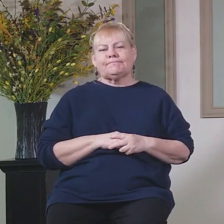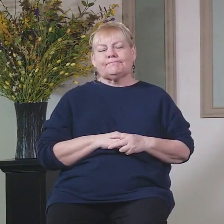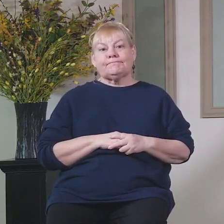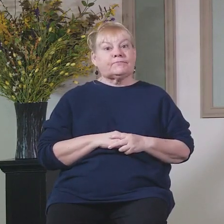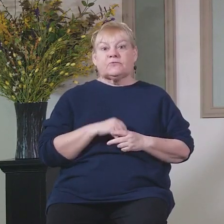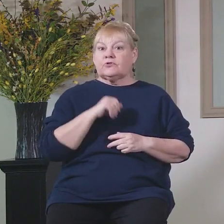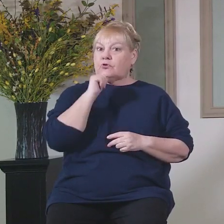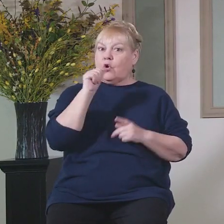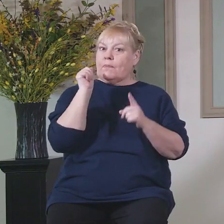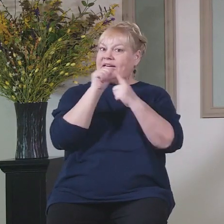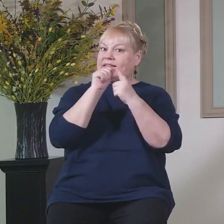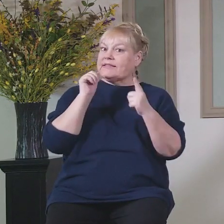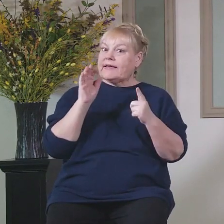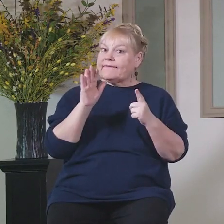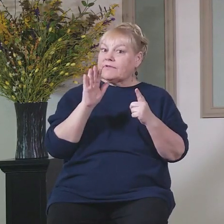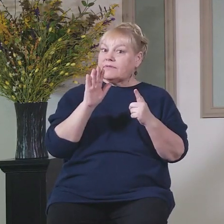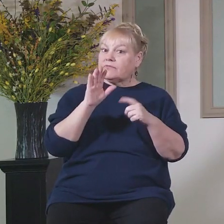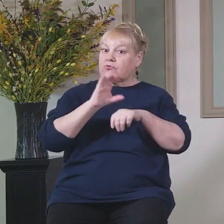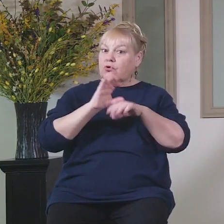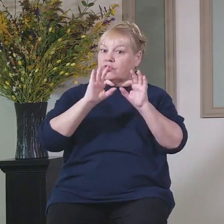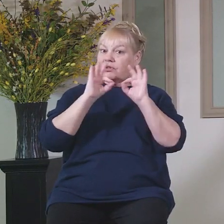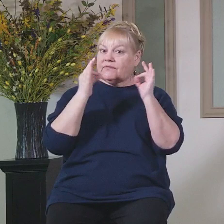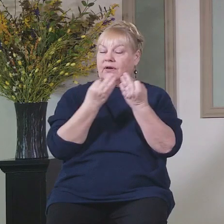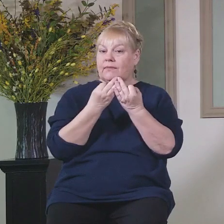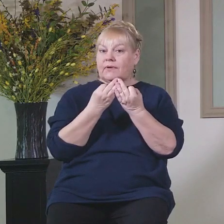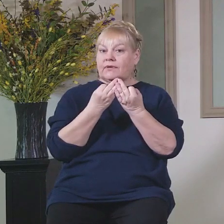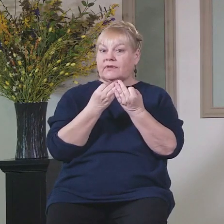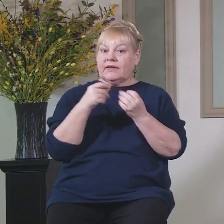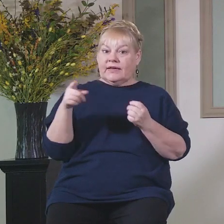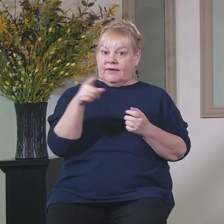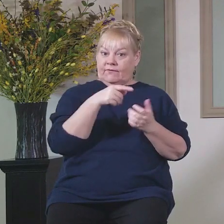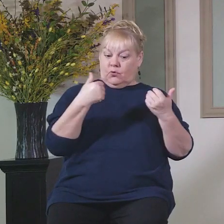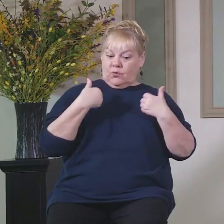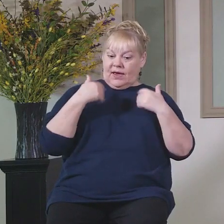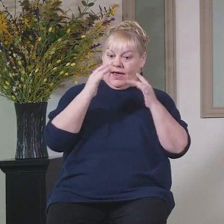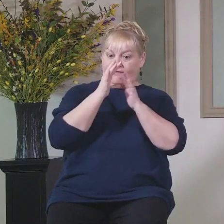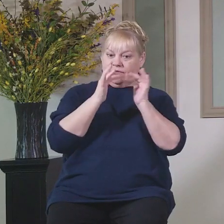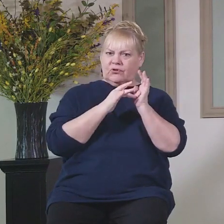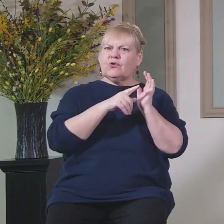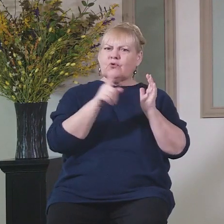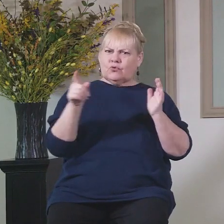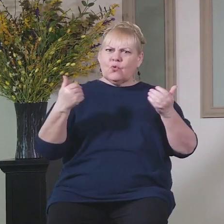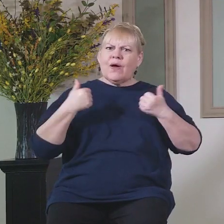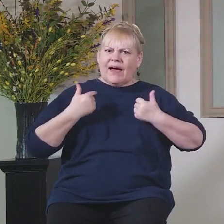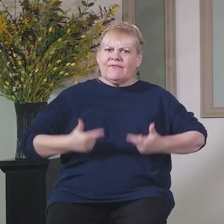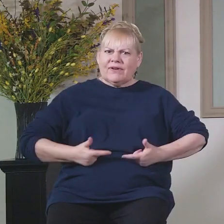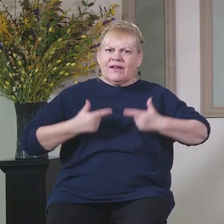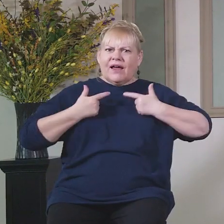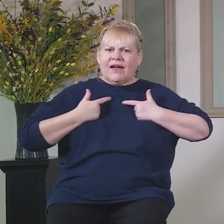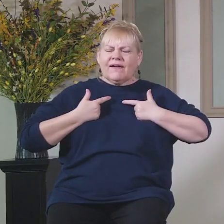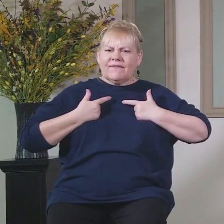So don't be deceived, church family. If you have Jesus, you have life.